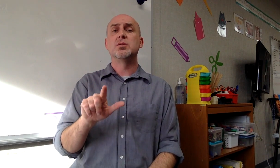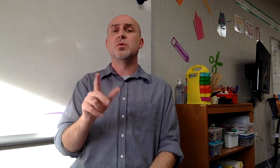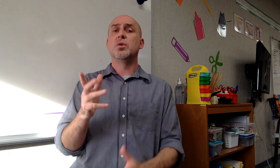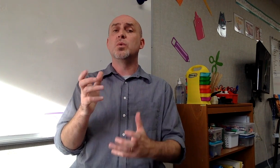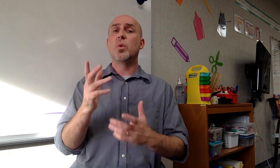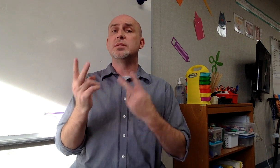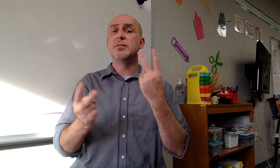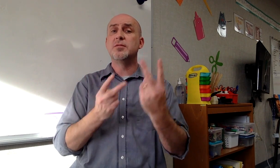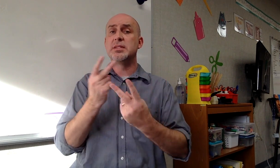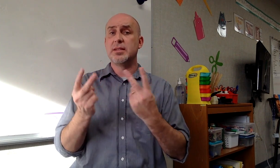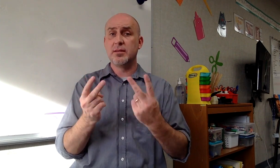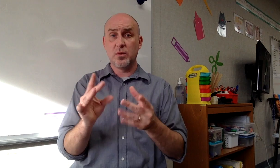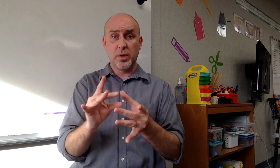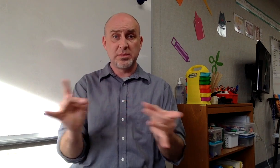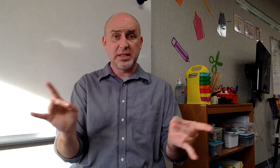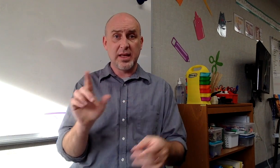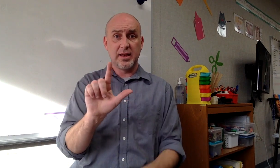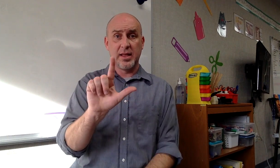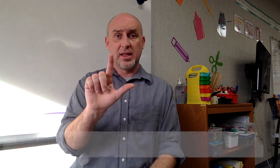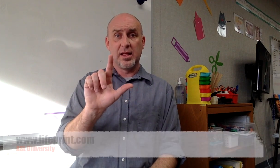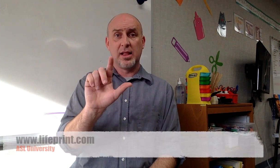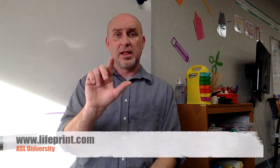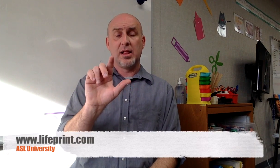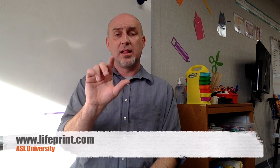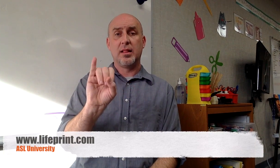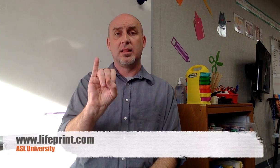you would want to visit the website